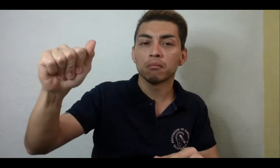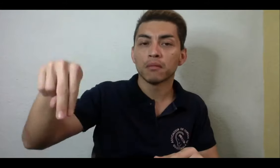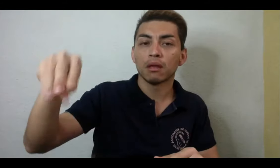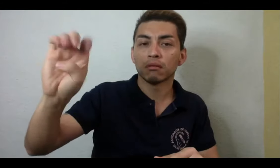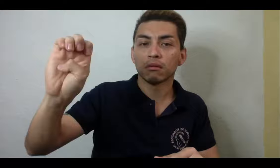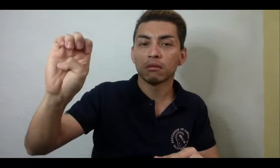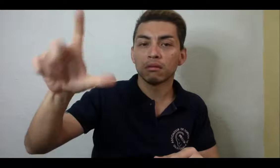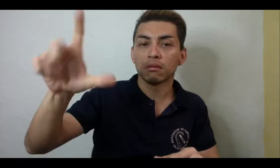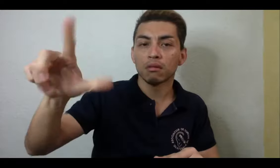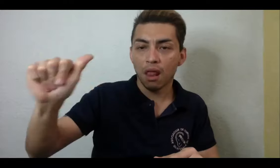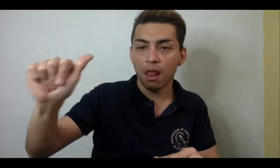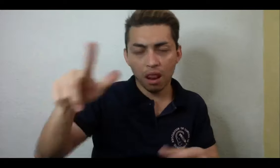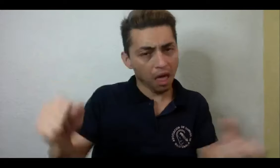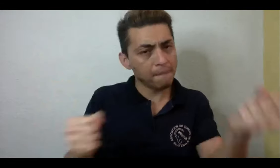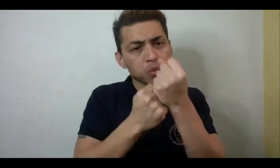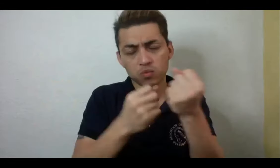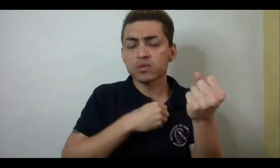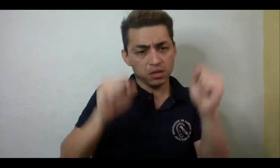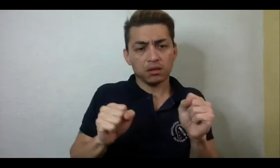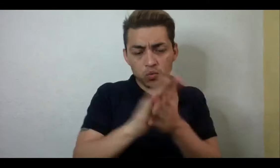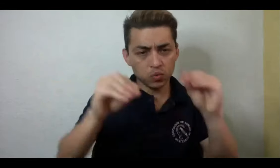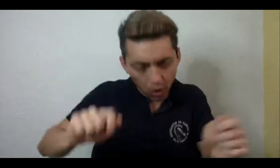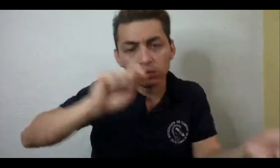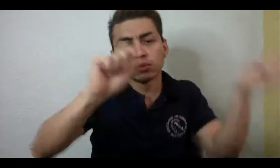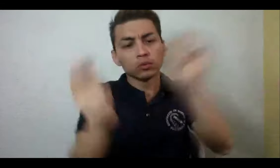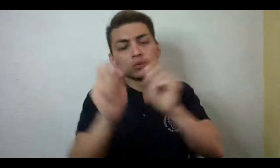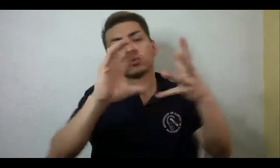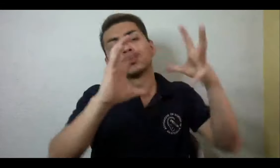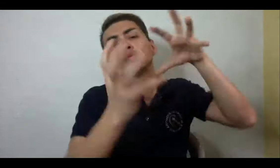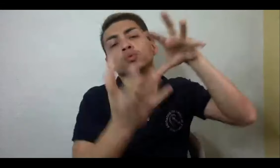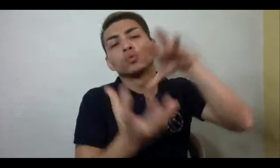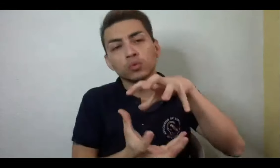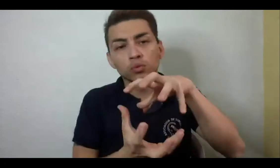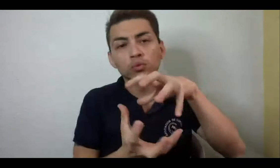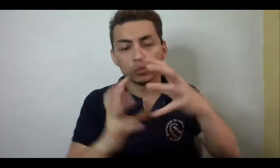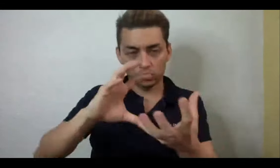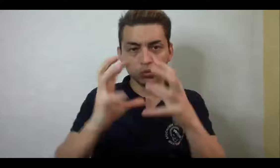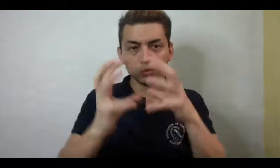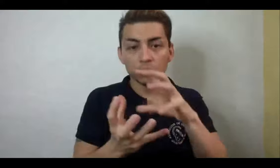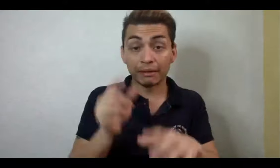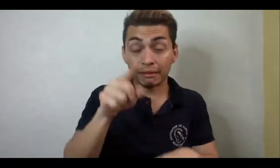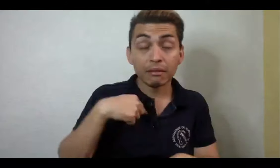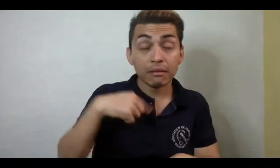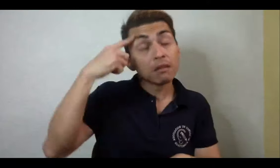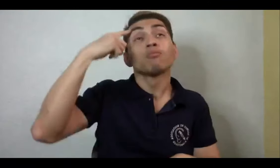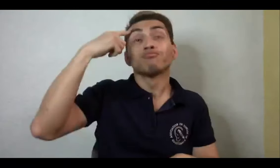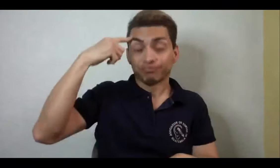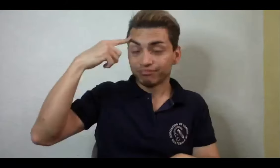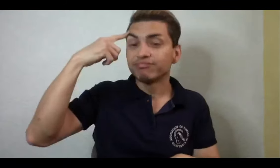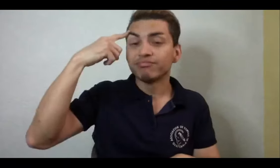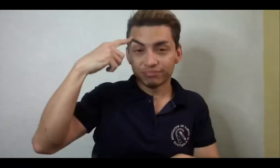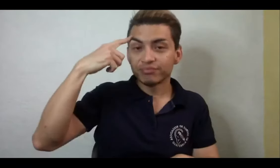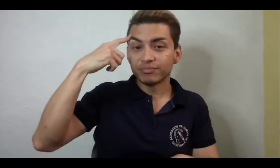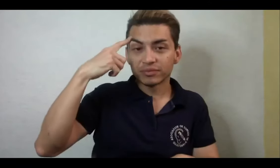world. Rooted in this statement is the belief that education is a vehicle for human